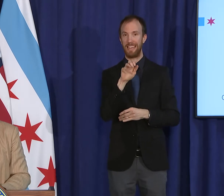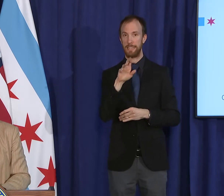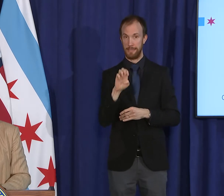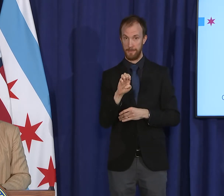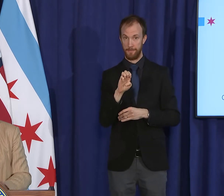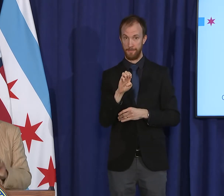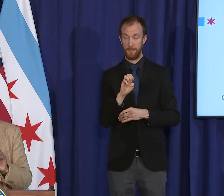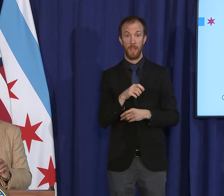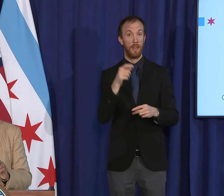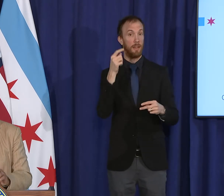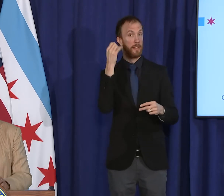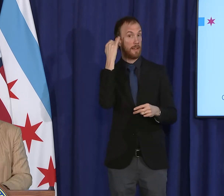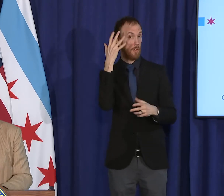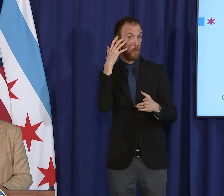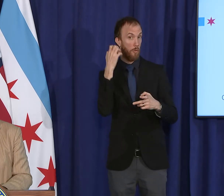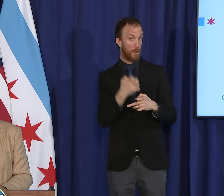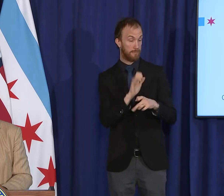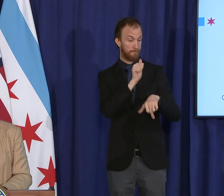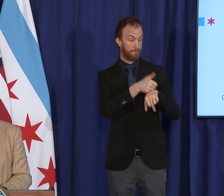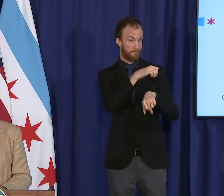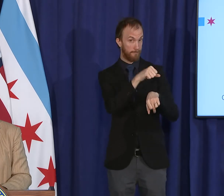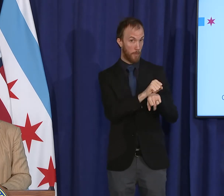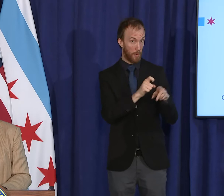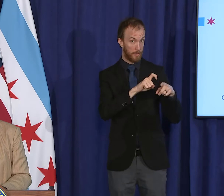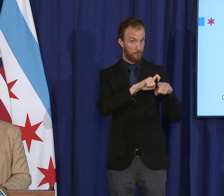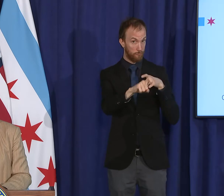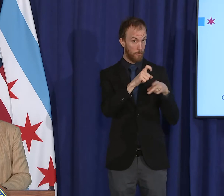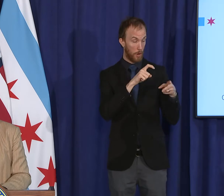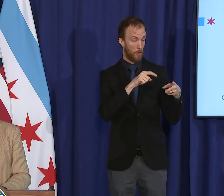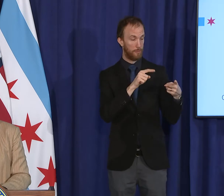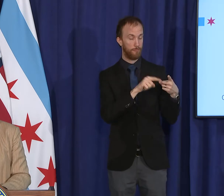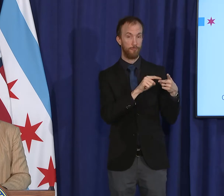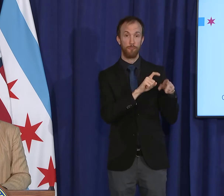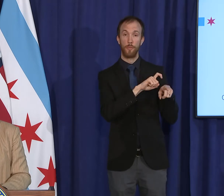ZocDoc.com/vaccine. And to register by phone, please call